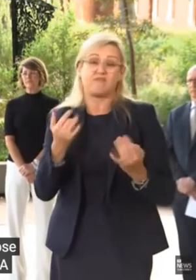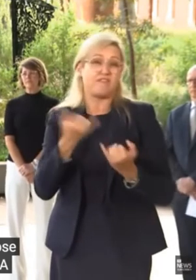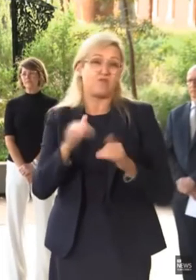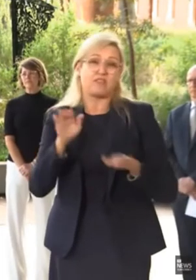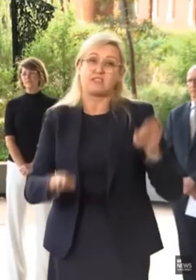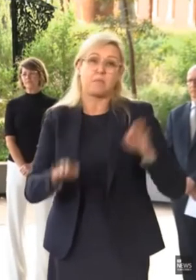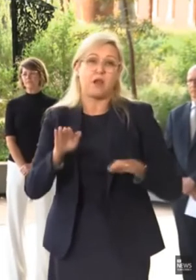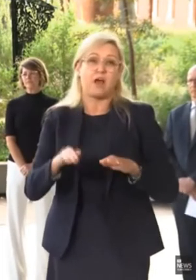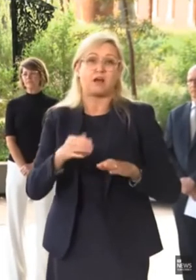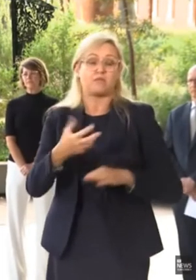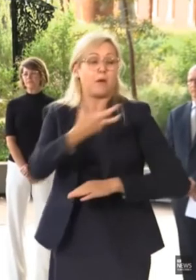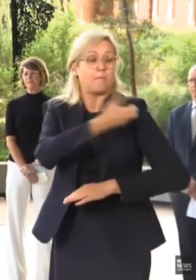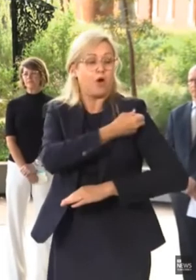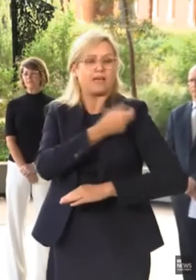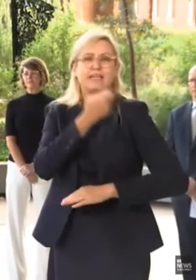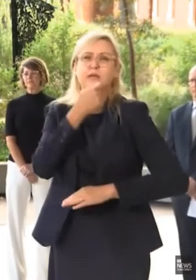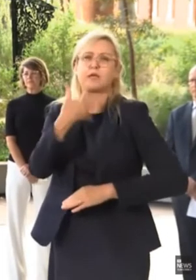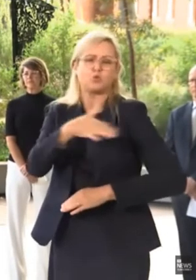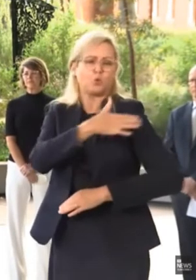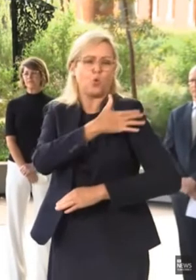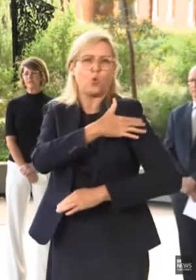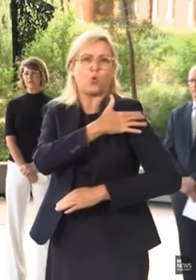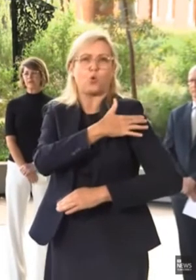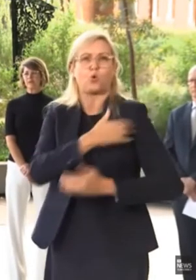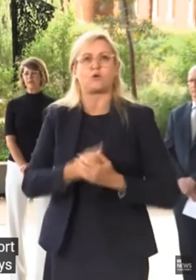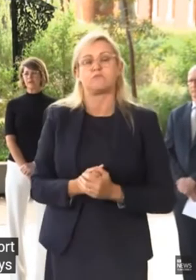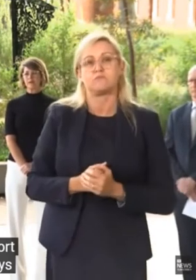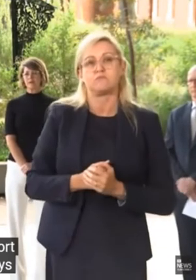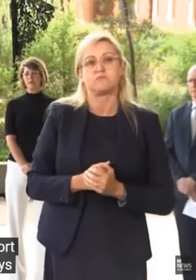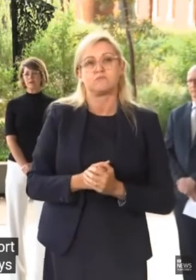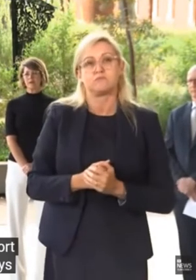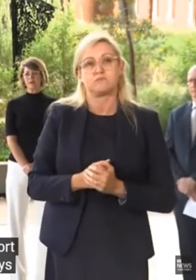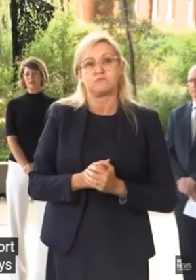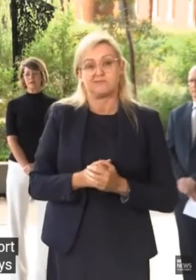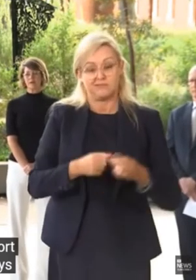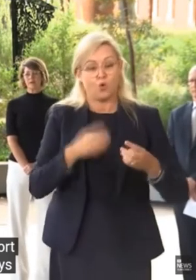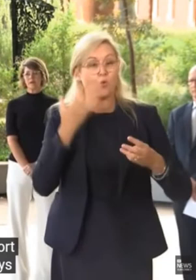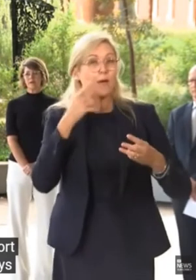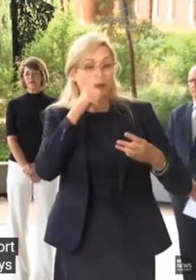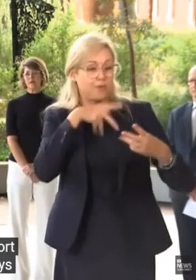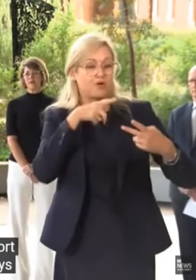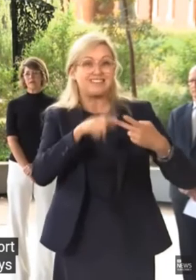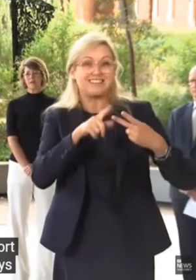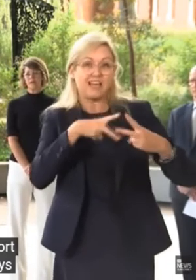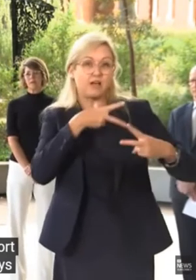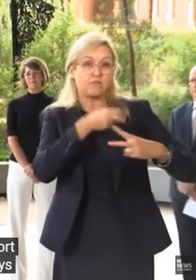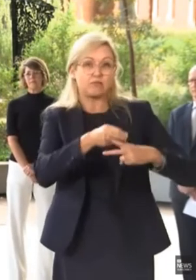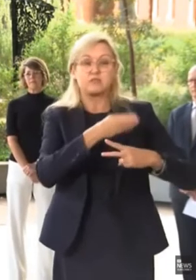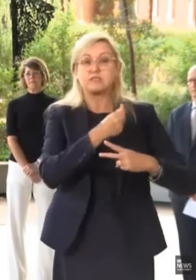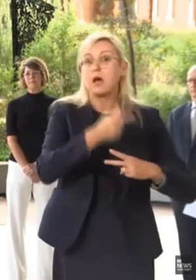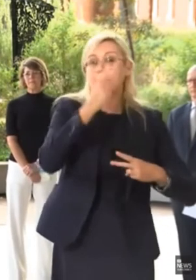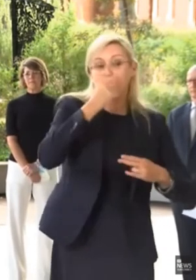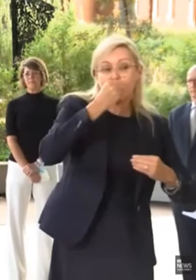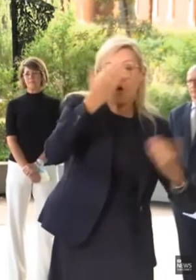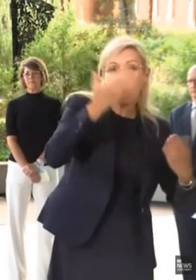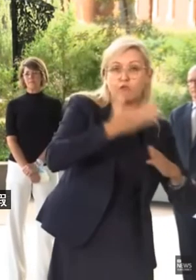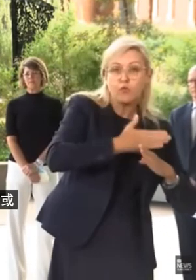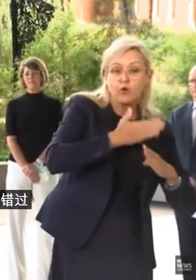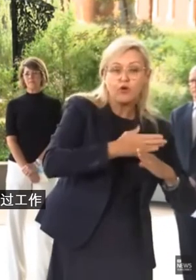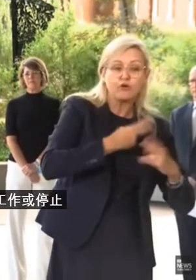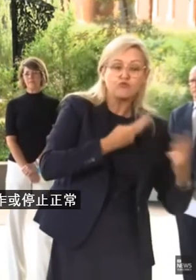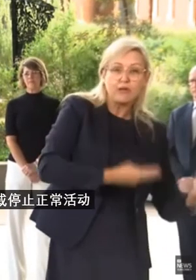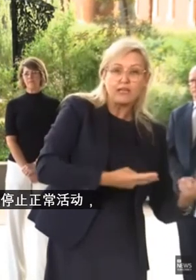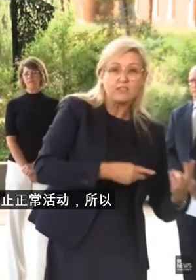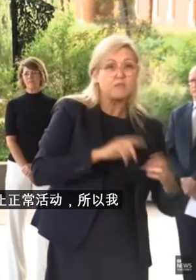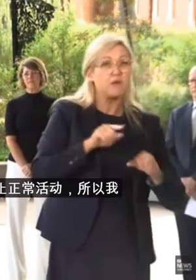So, and actually less people report needing to take sick days or miss work or stop their normal activities after